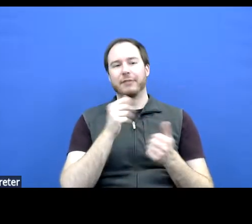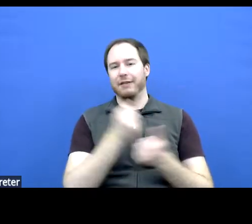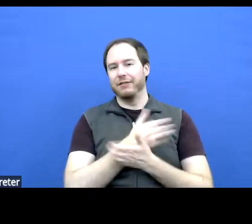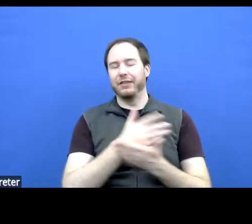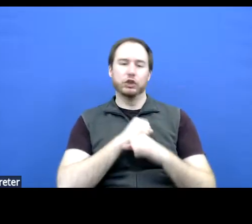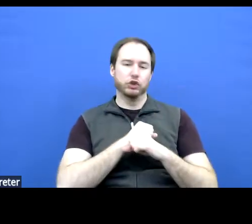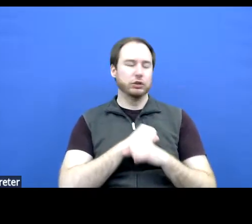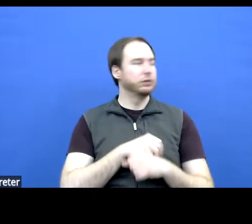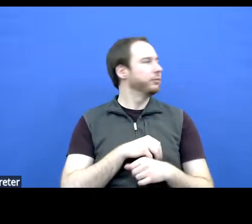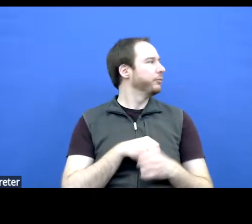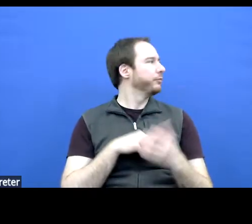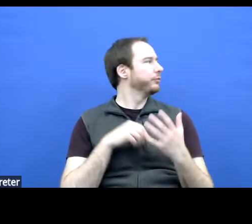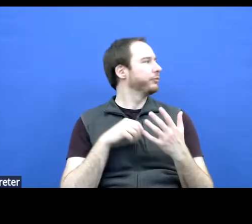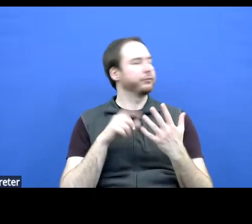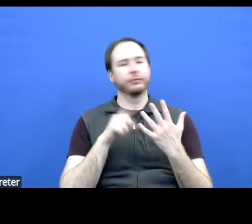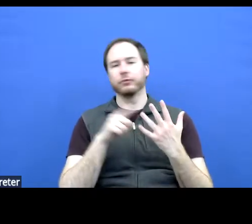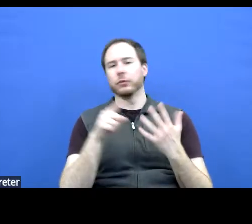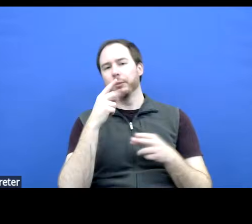music outside.